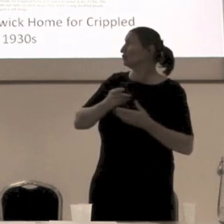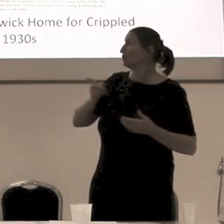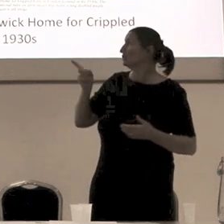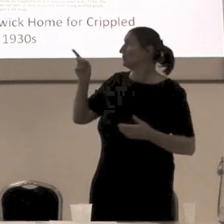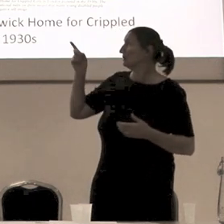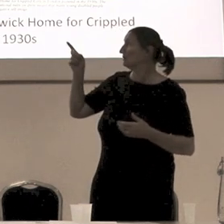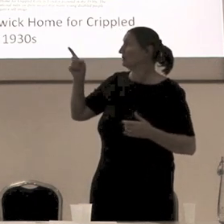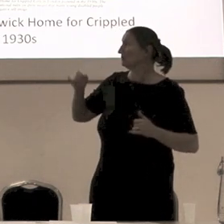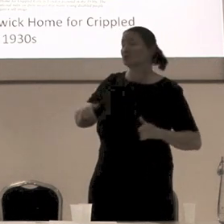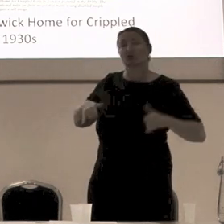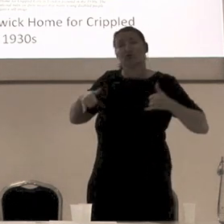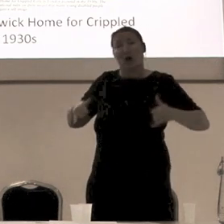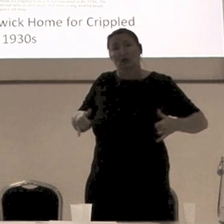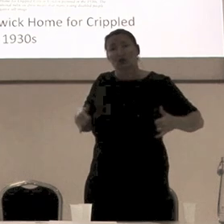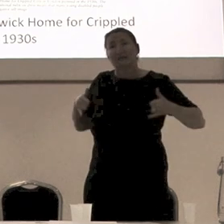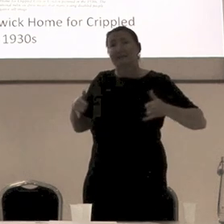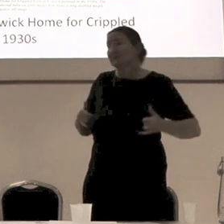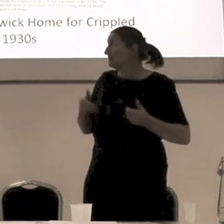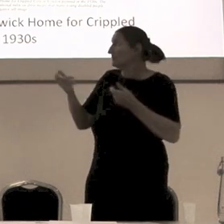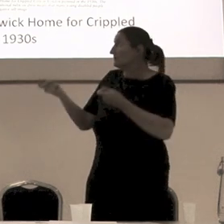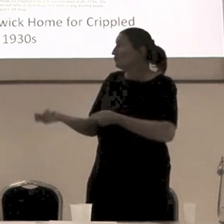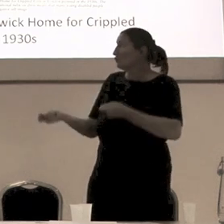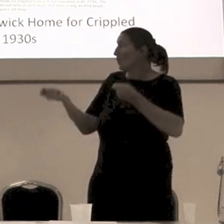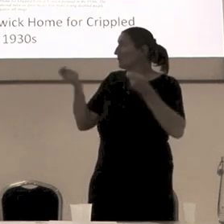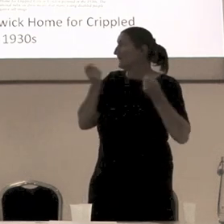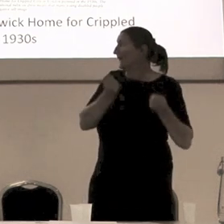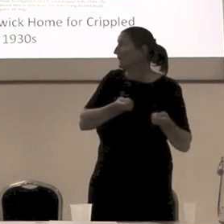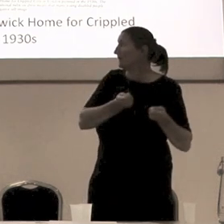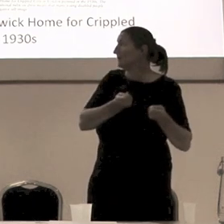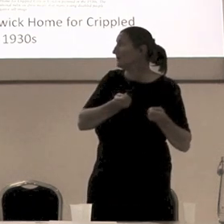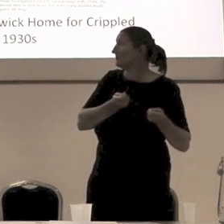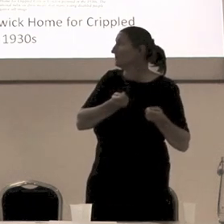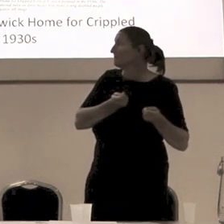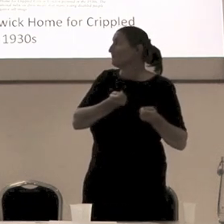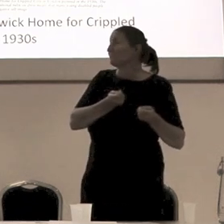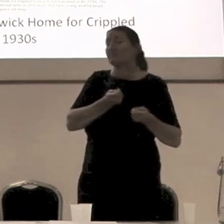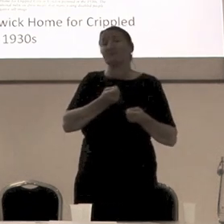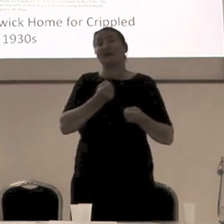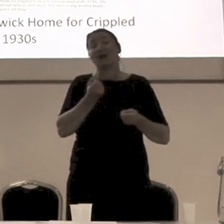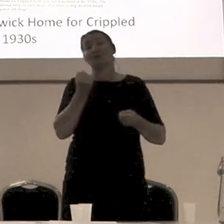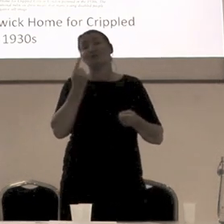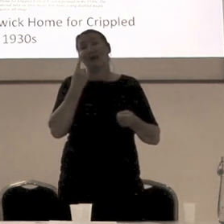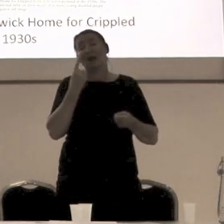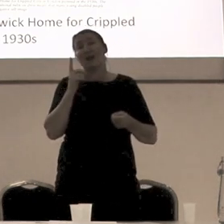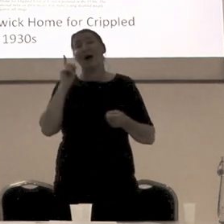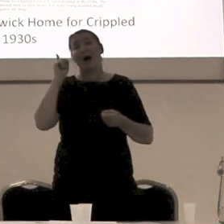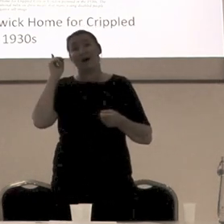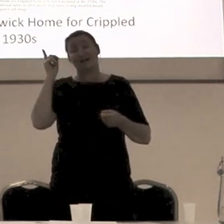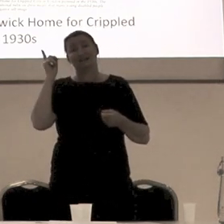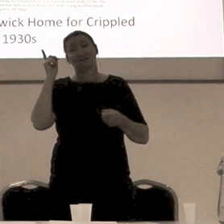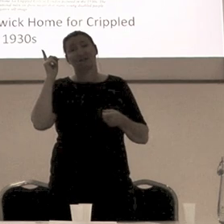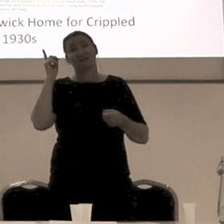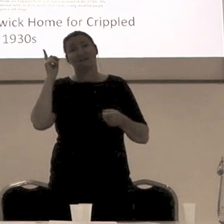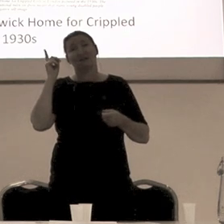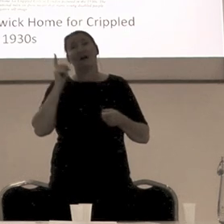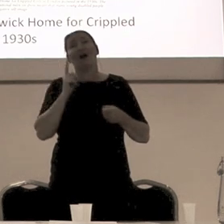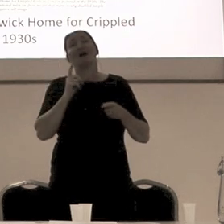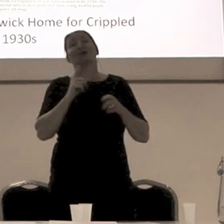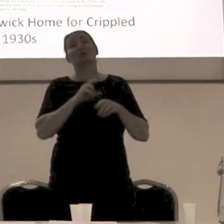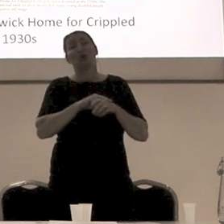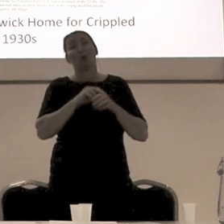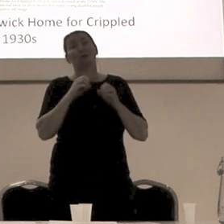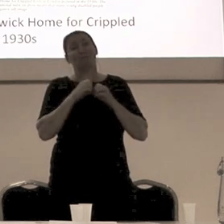with crutches, who was brought in. And when it may later on have been that he had his own child with Down syndrome, and he